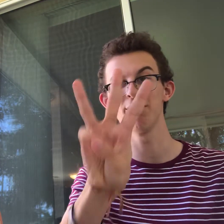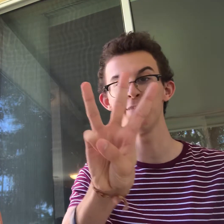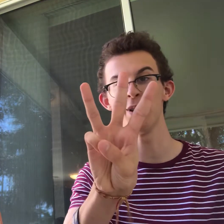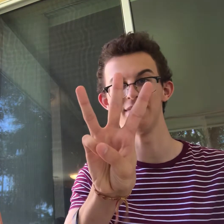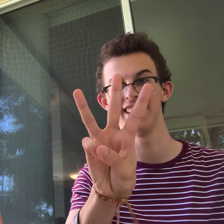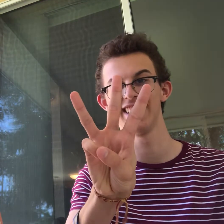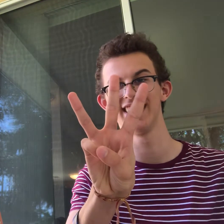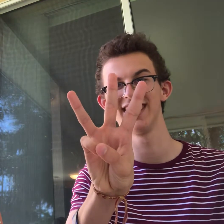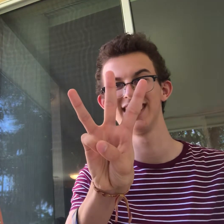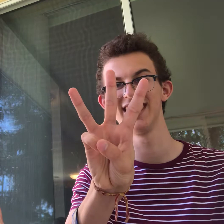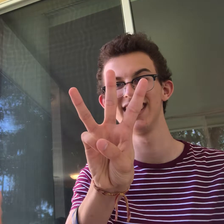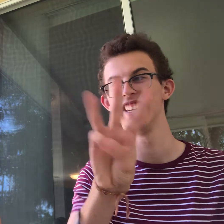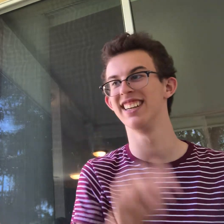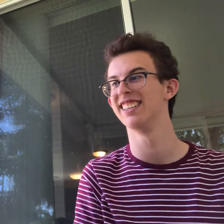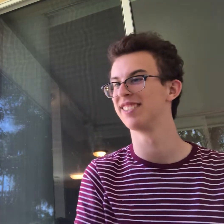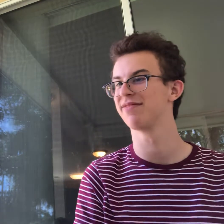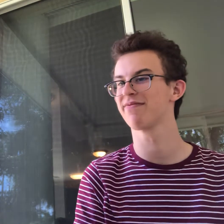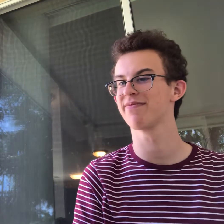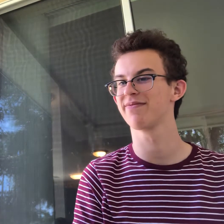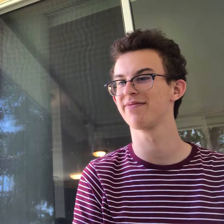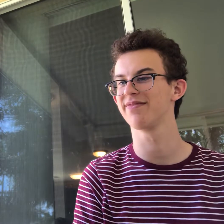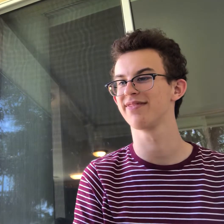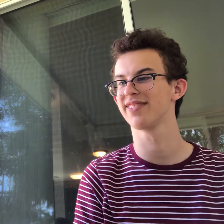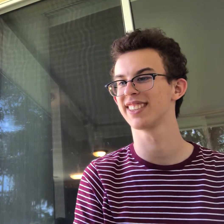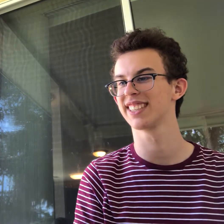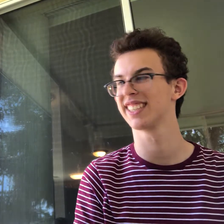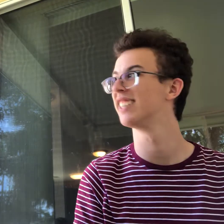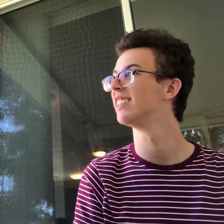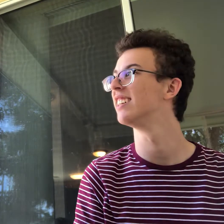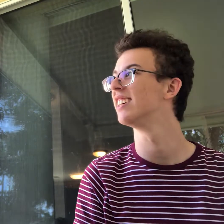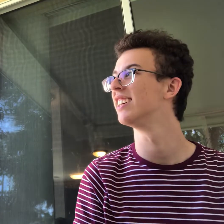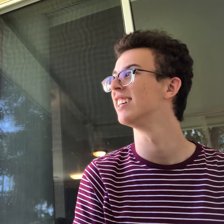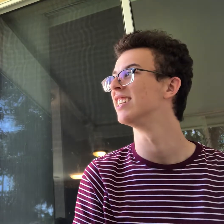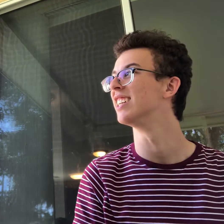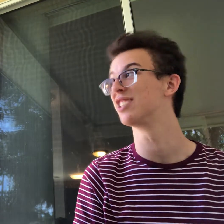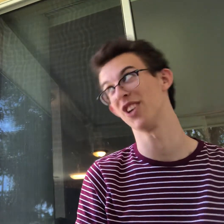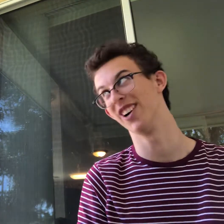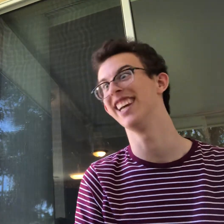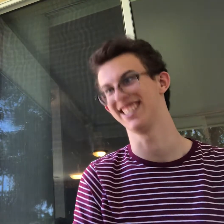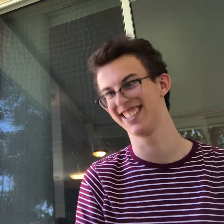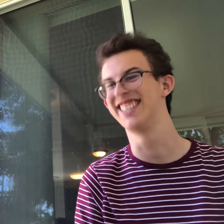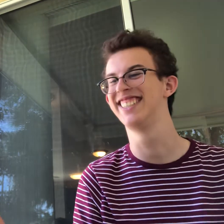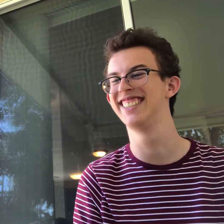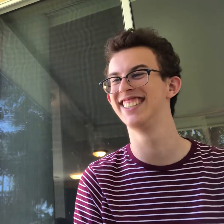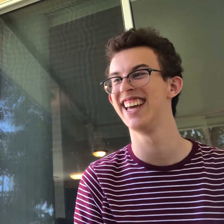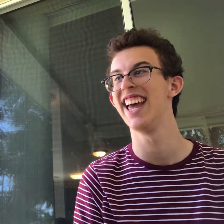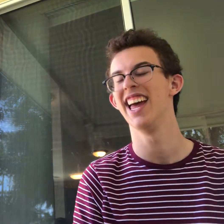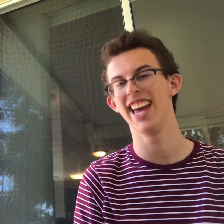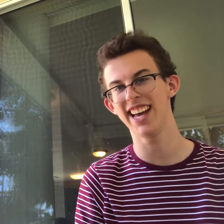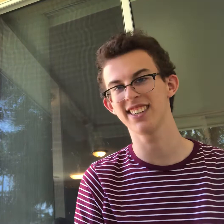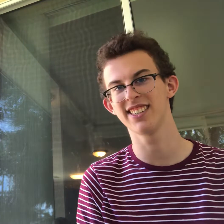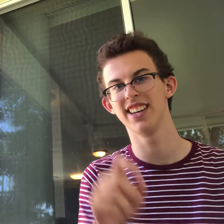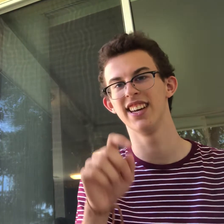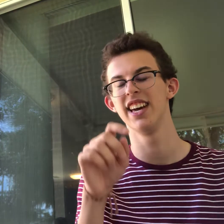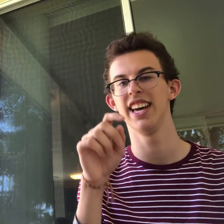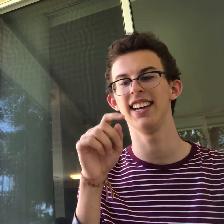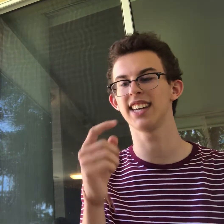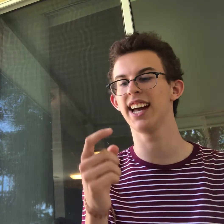Boom. So Weinrich is an easy one to start spelling. Start, yes. X is kind of